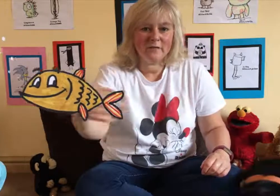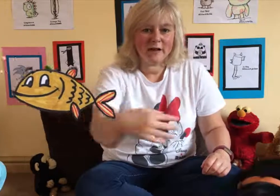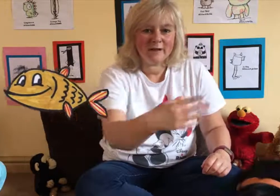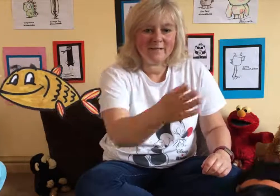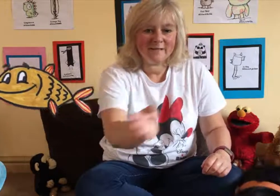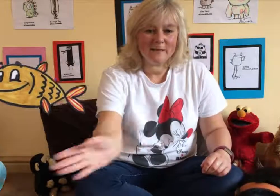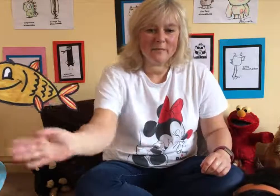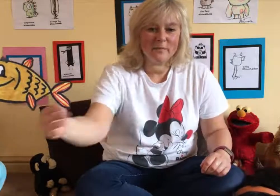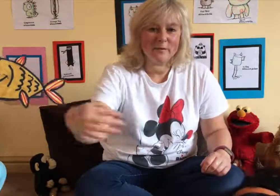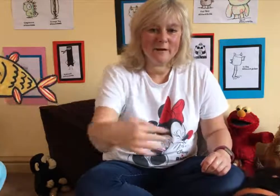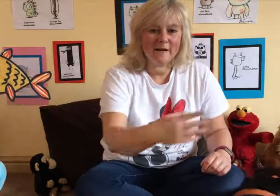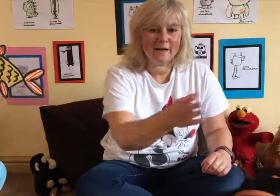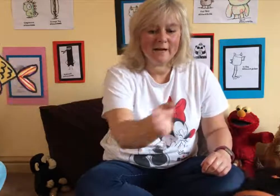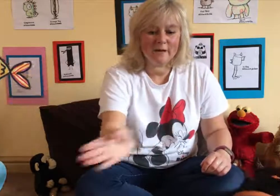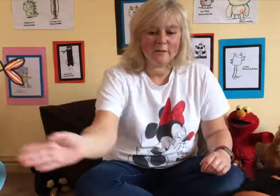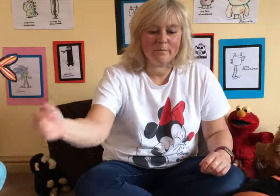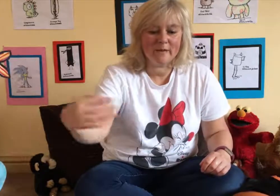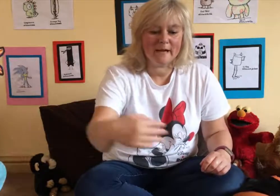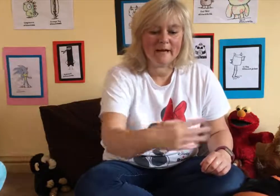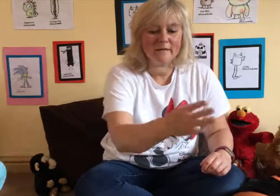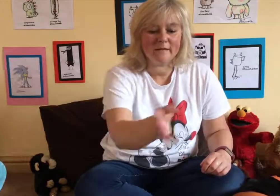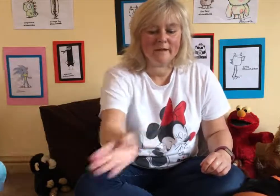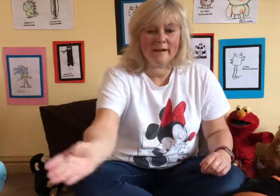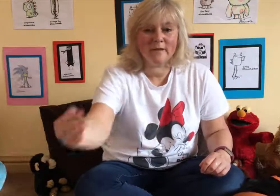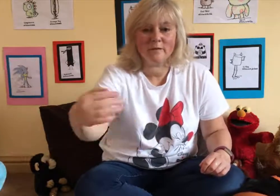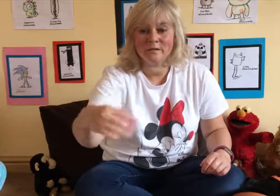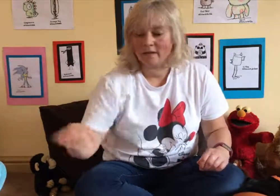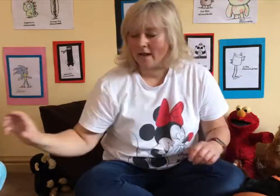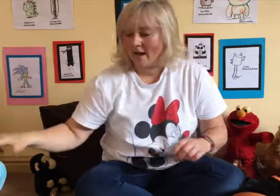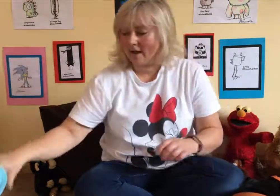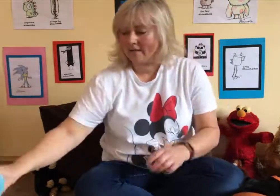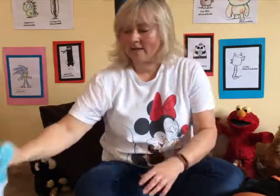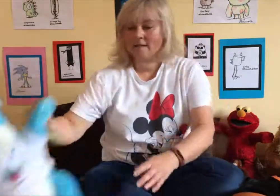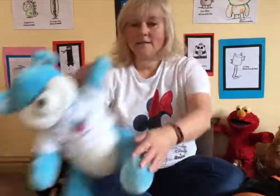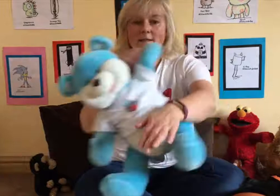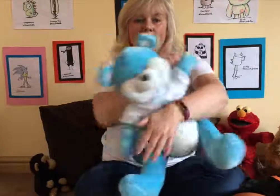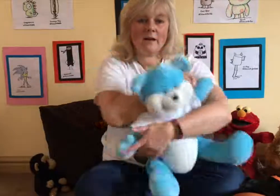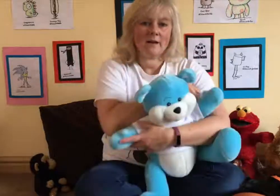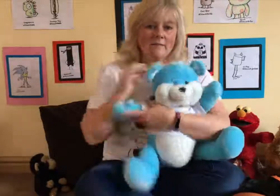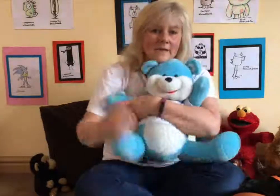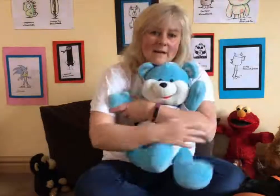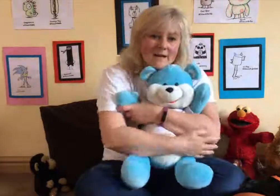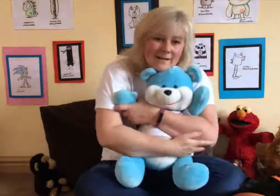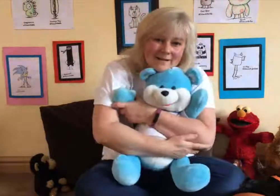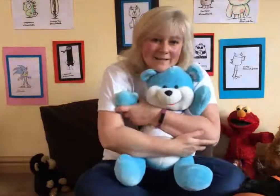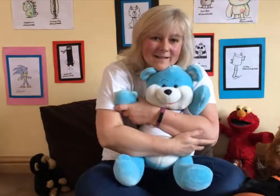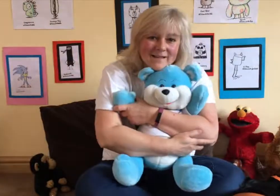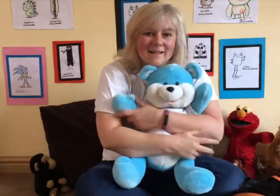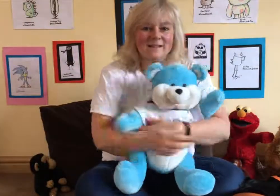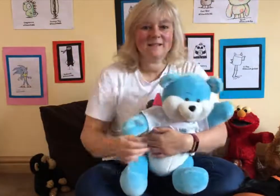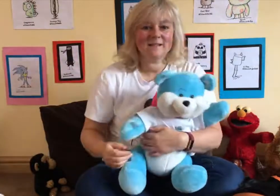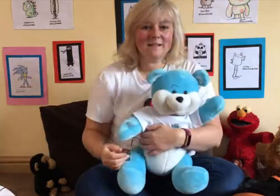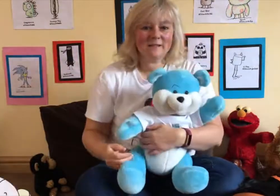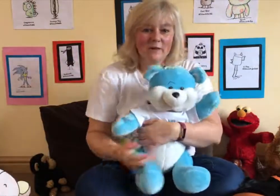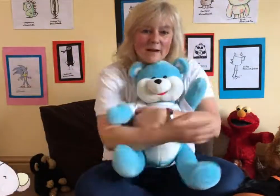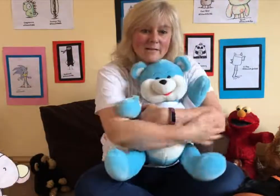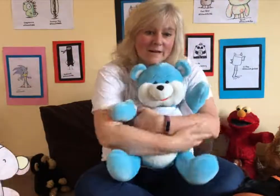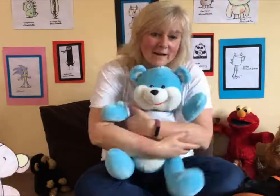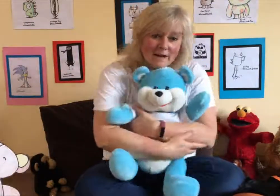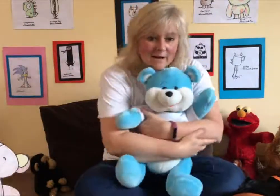very slippery, it couldn't be anything else. A teddy is very cuddly, a teddy is very